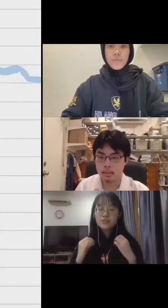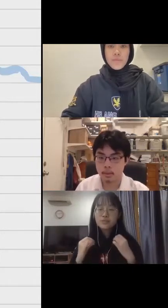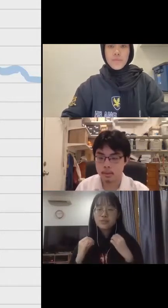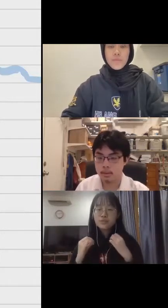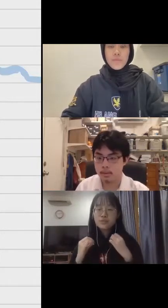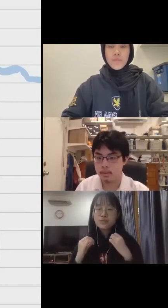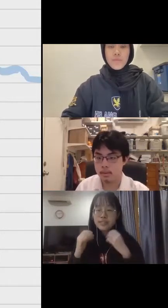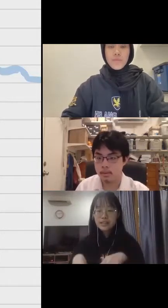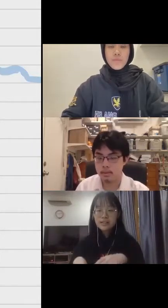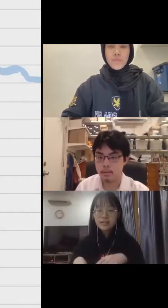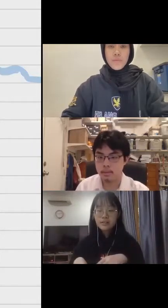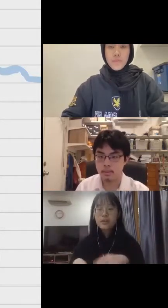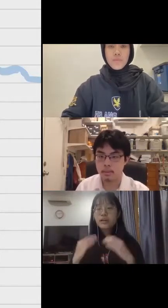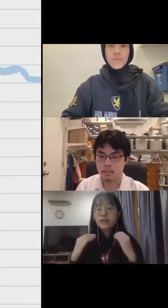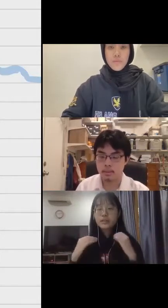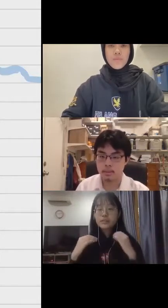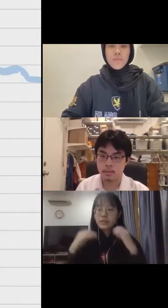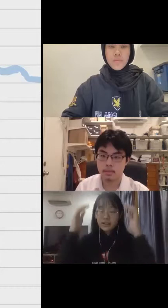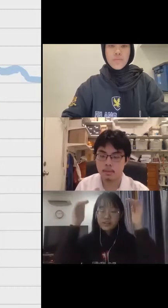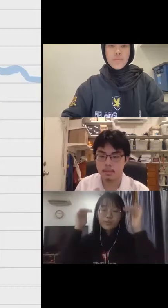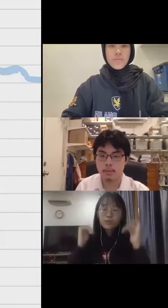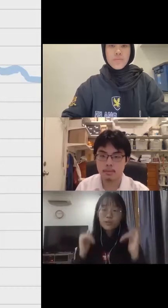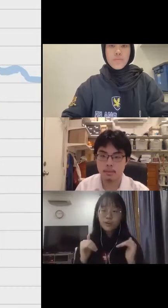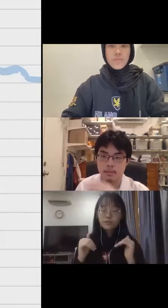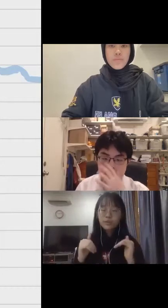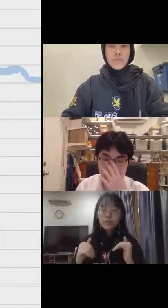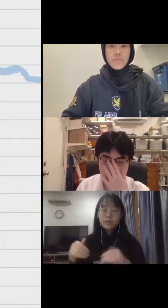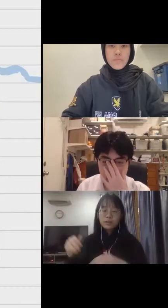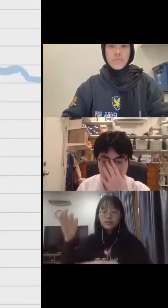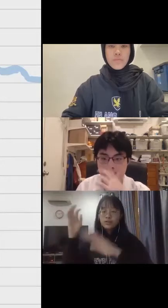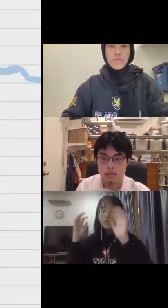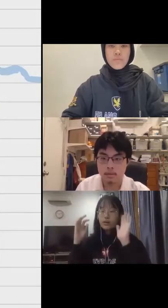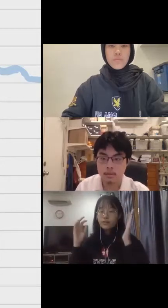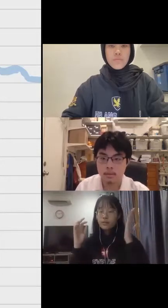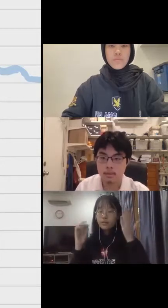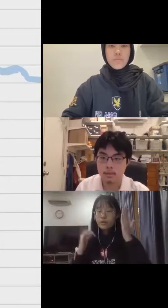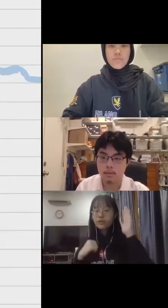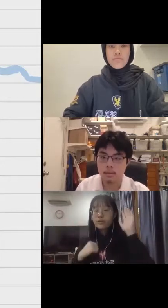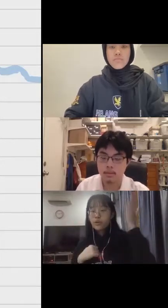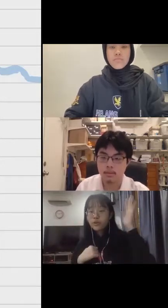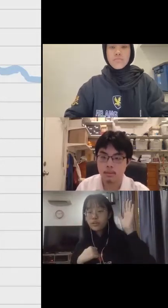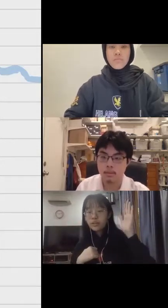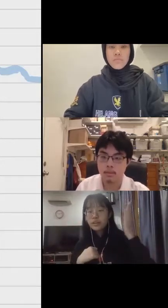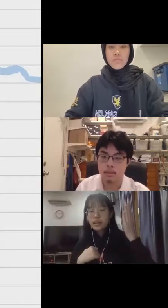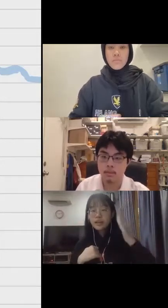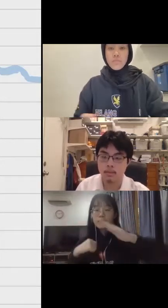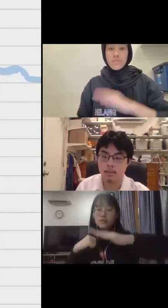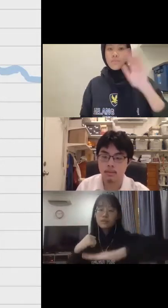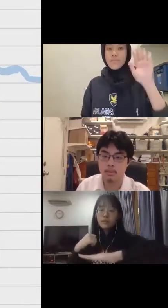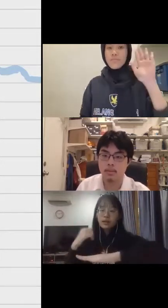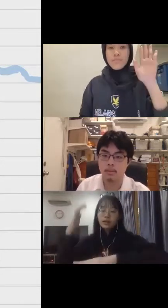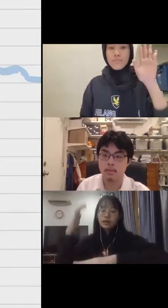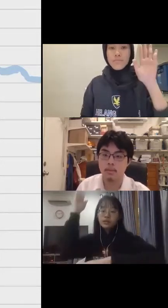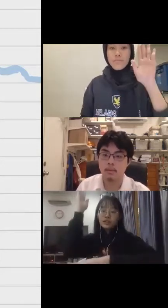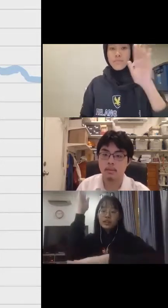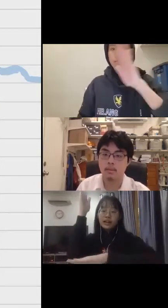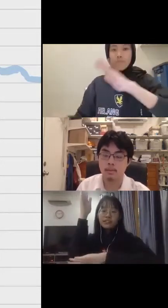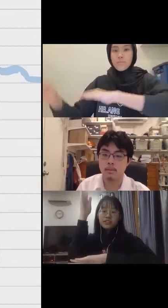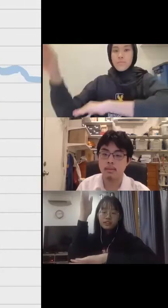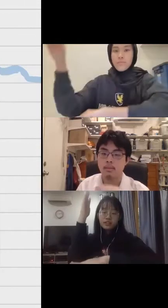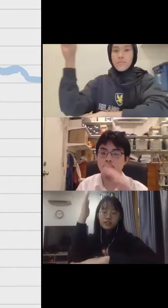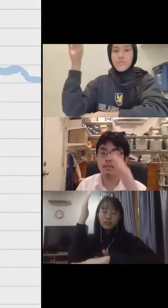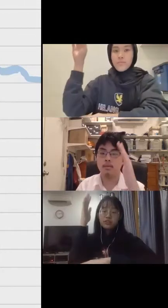begins to set or like it begins to go down. So you have your non-dominant hand and you put